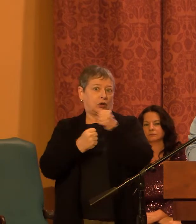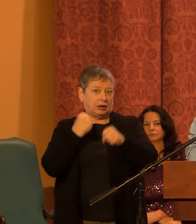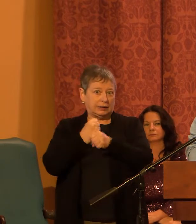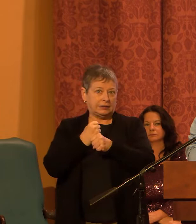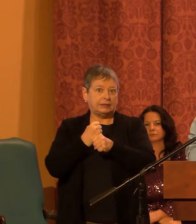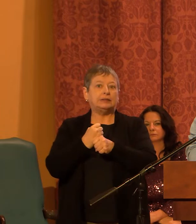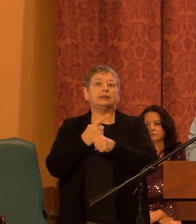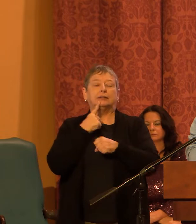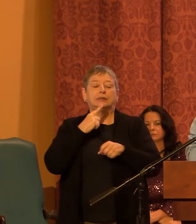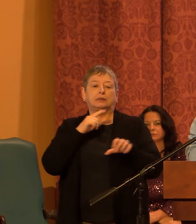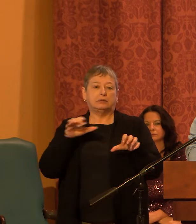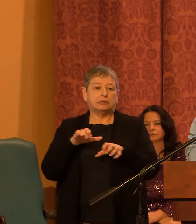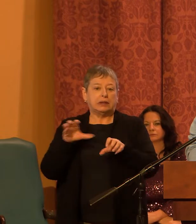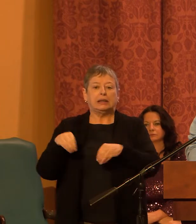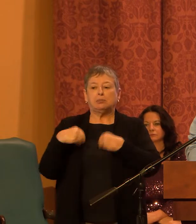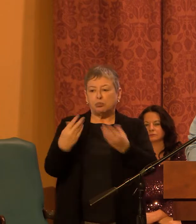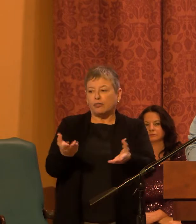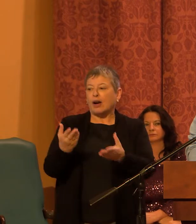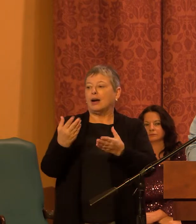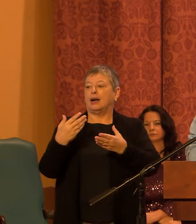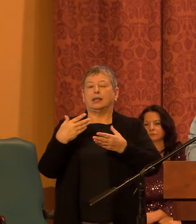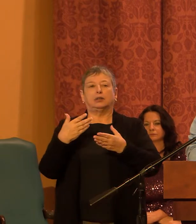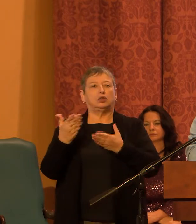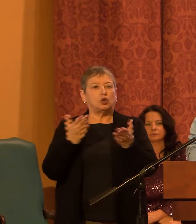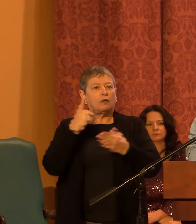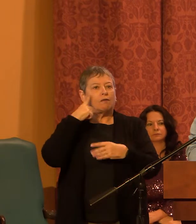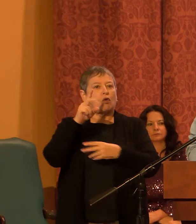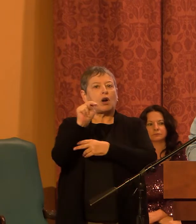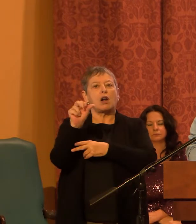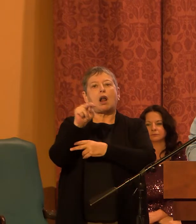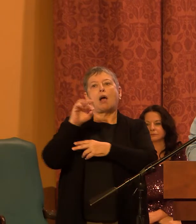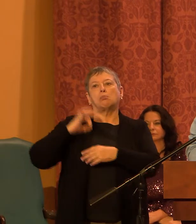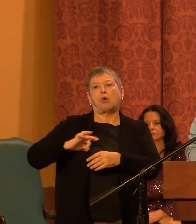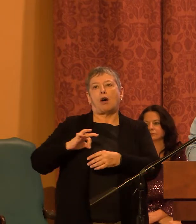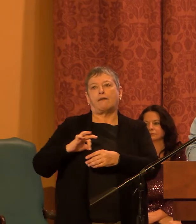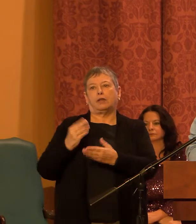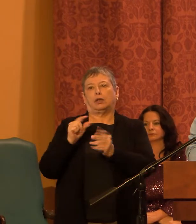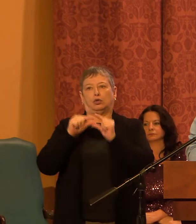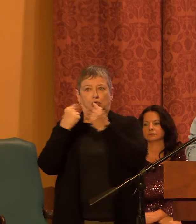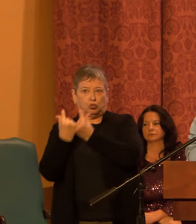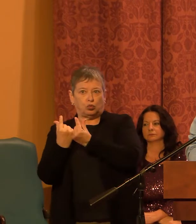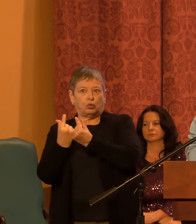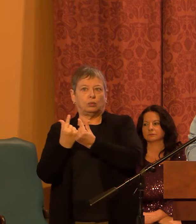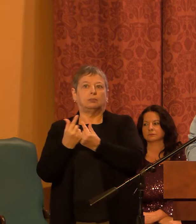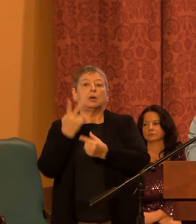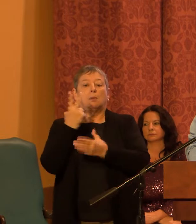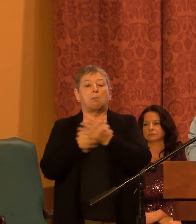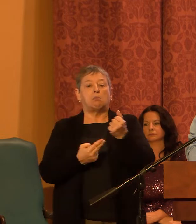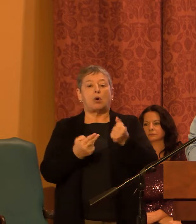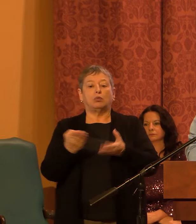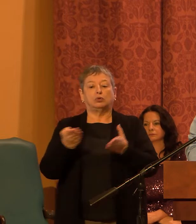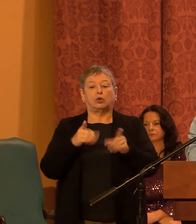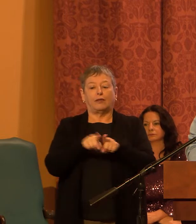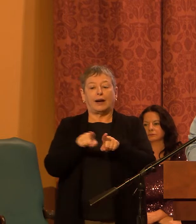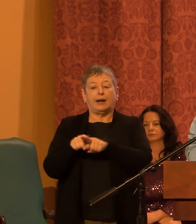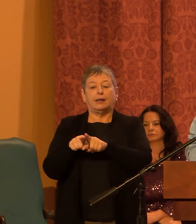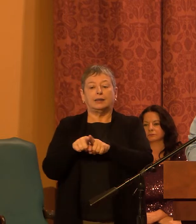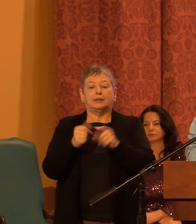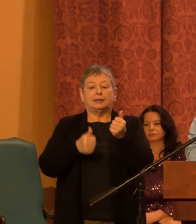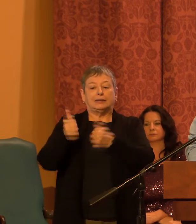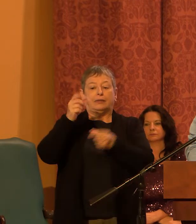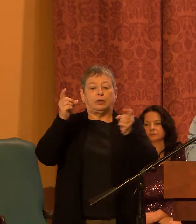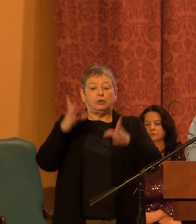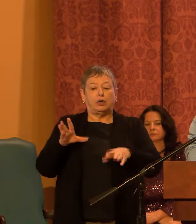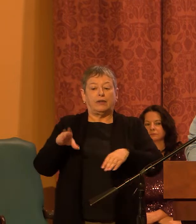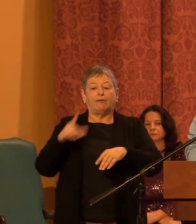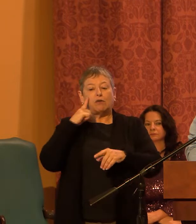skills and services to nonprofit entities. Philip is currently an interim executive director for a nonprofit agency that